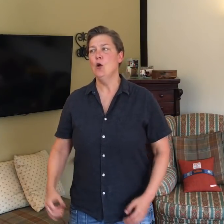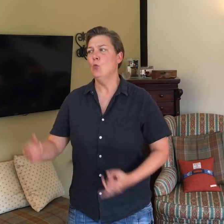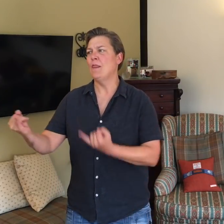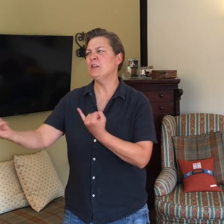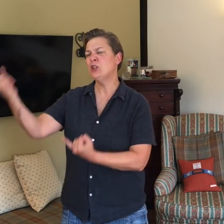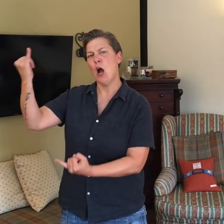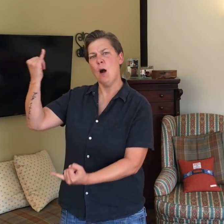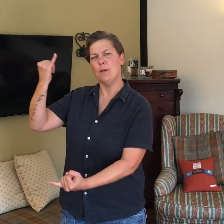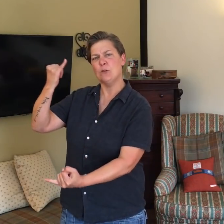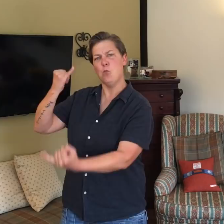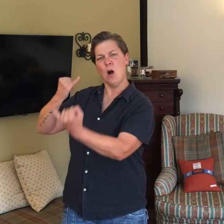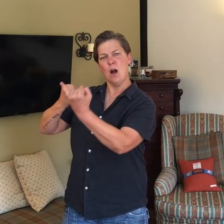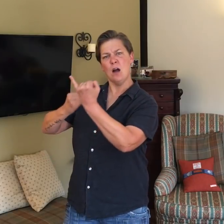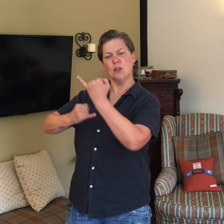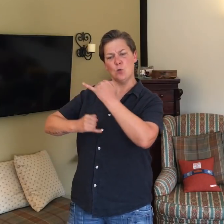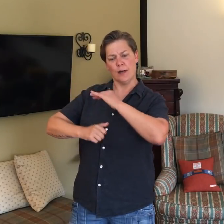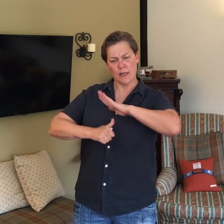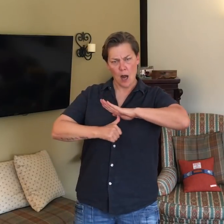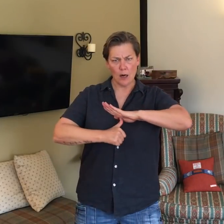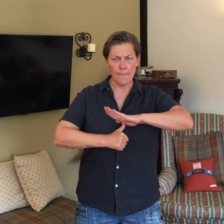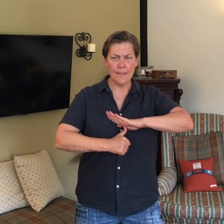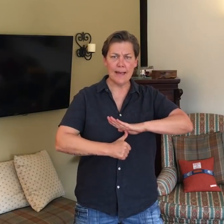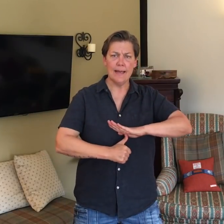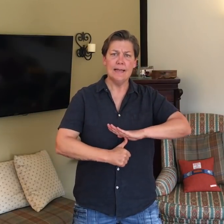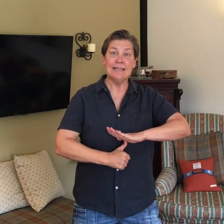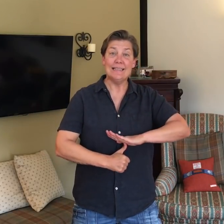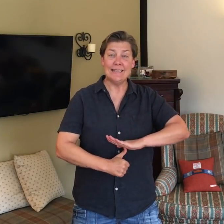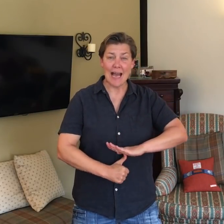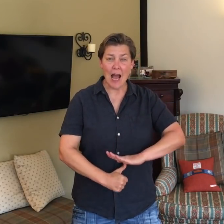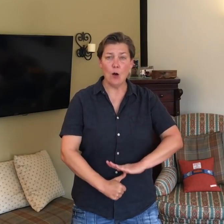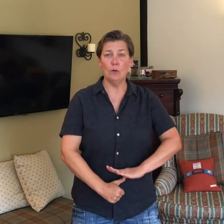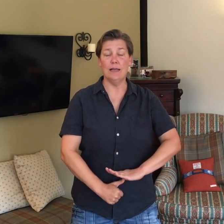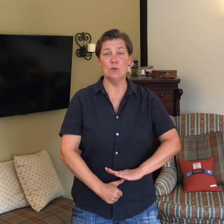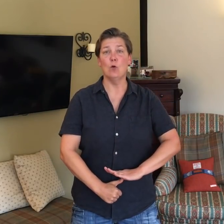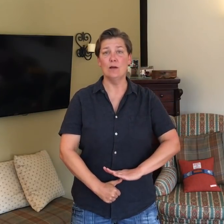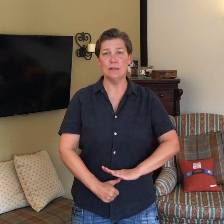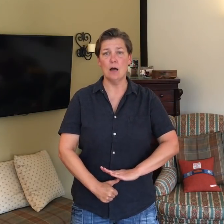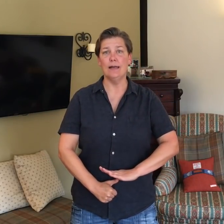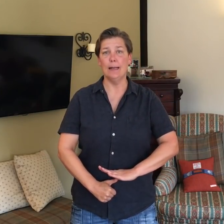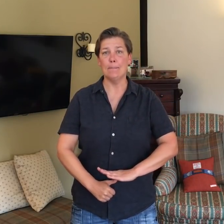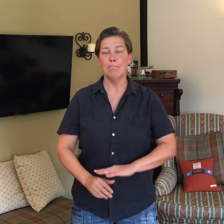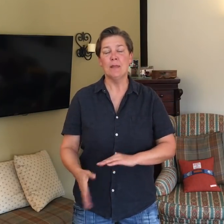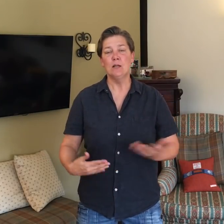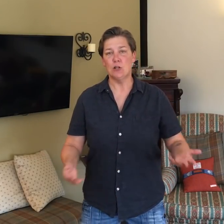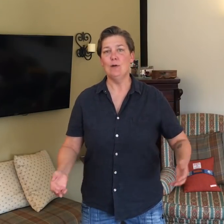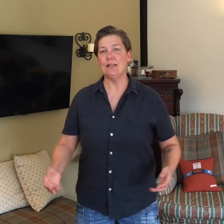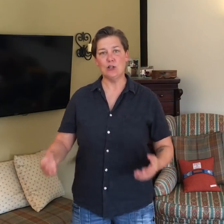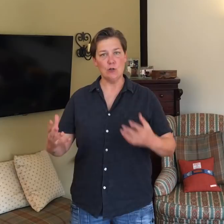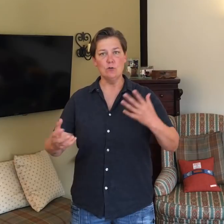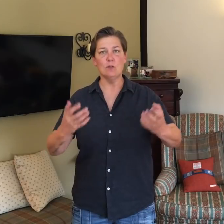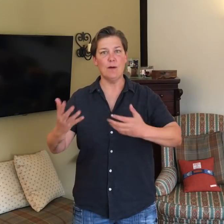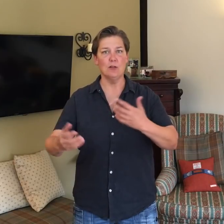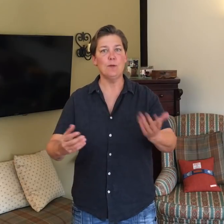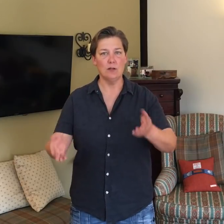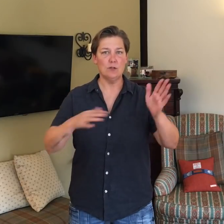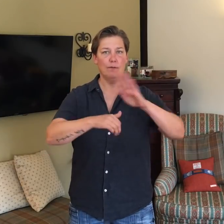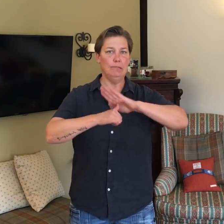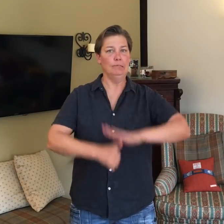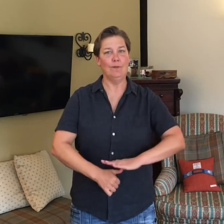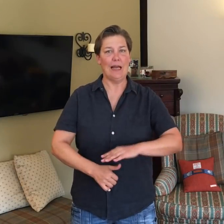When the sharpest words want to cut me down is what we're signing. So let's do the punch, punch, flat